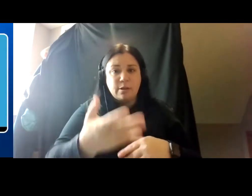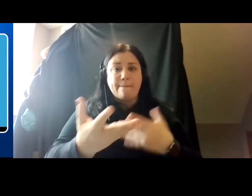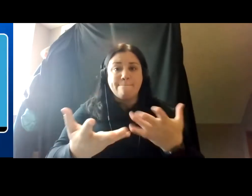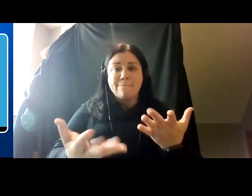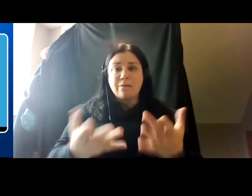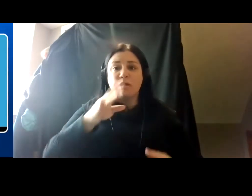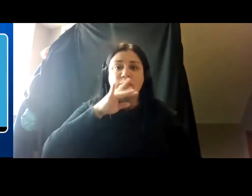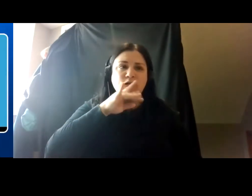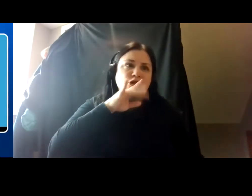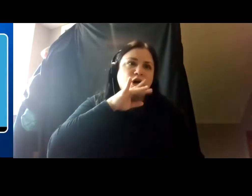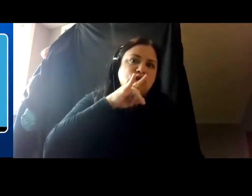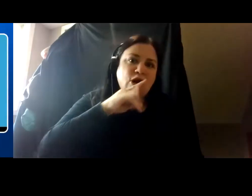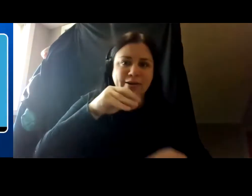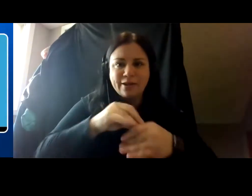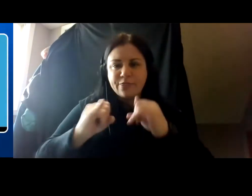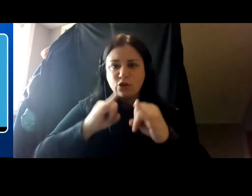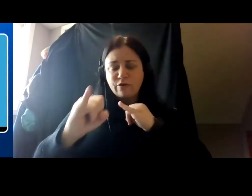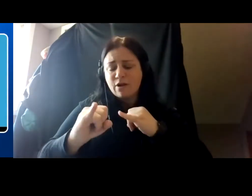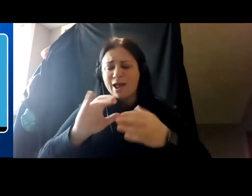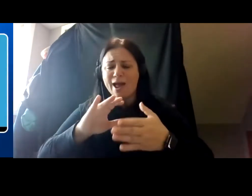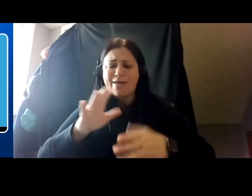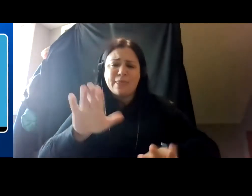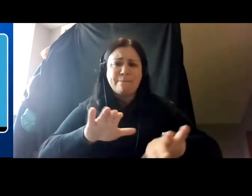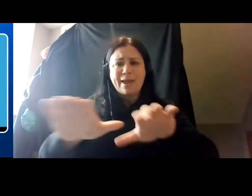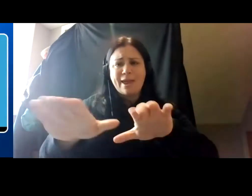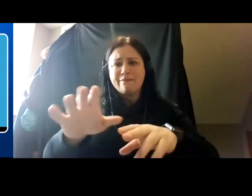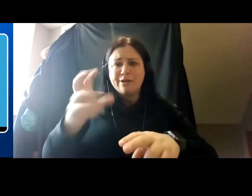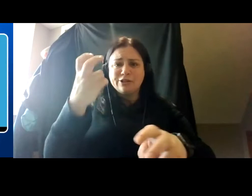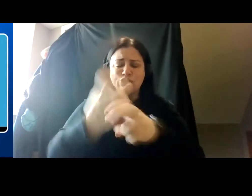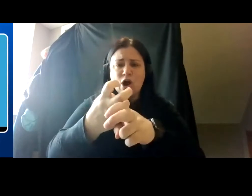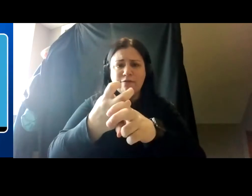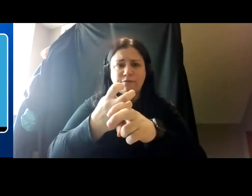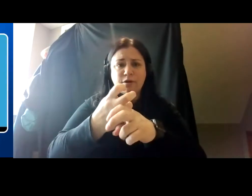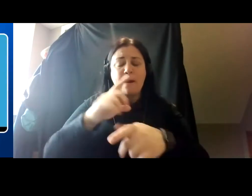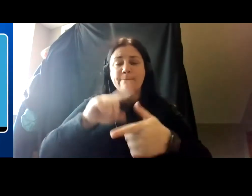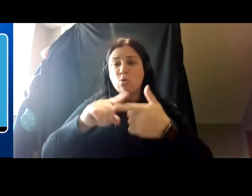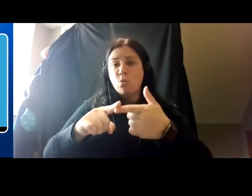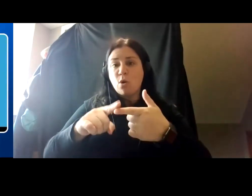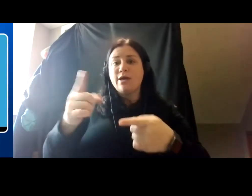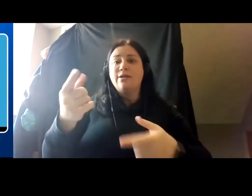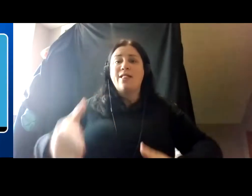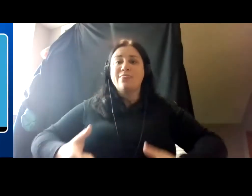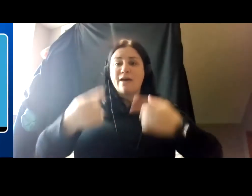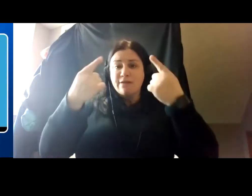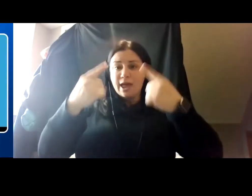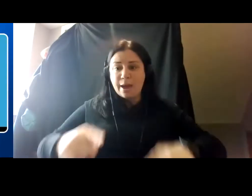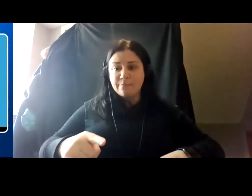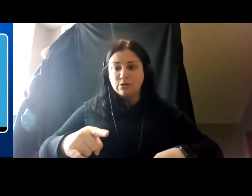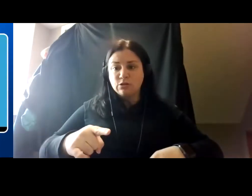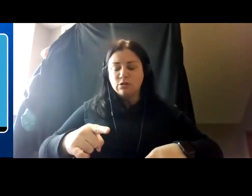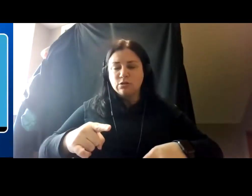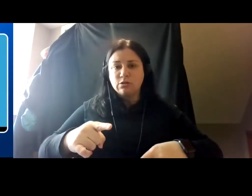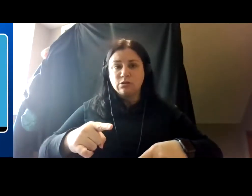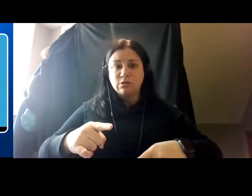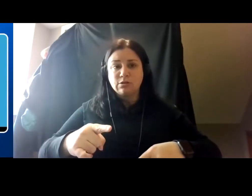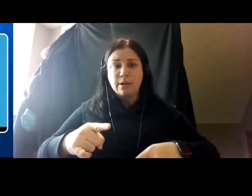huge game in the interview. They act all tough. They talk a big game. But when life happens, when they're faced with that adversity, they're pushed to the edge.